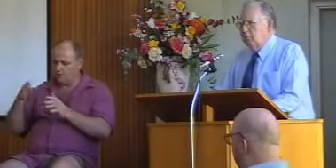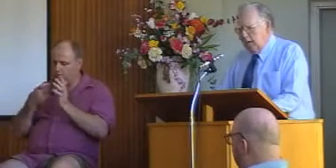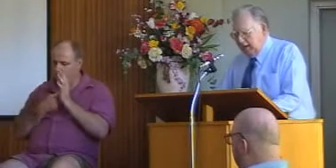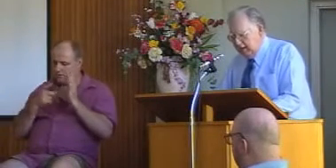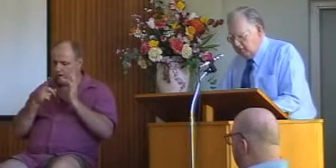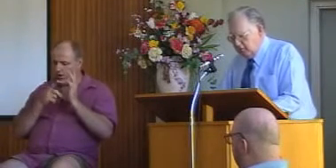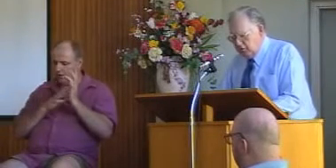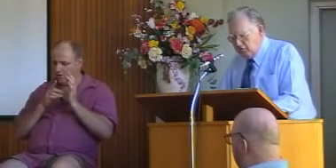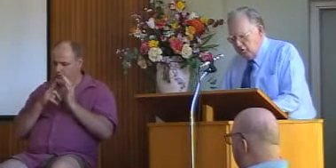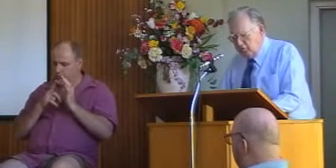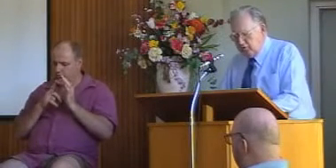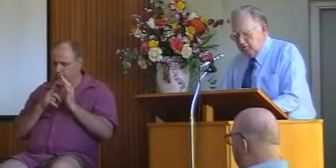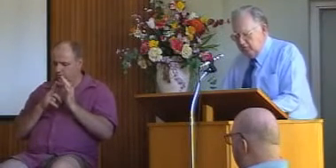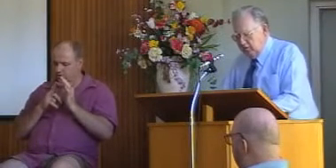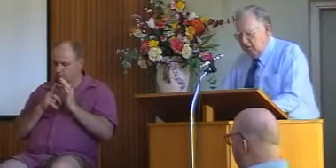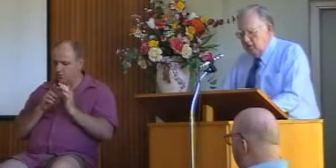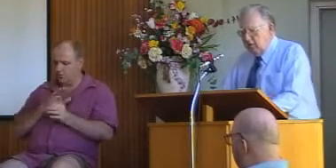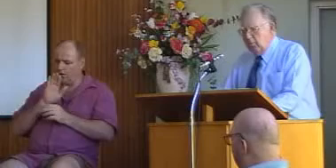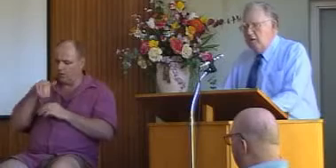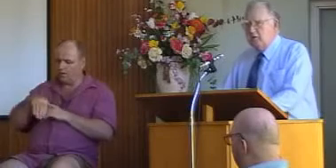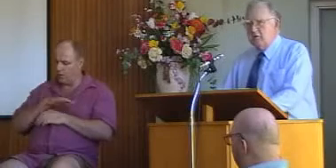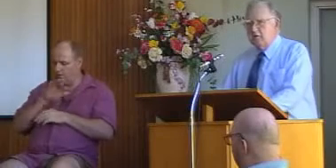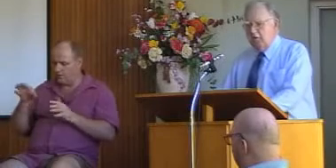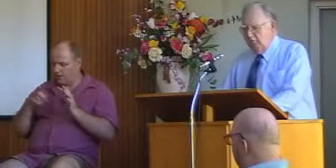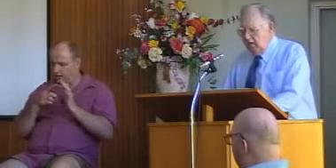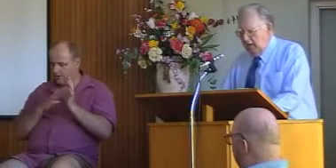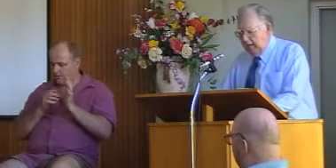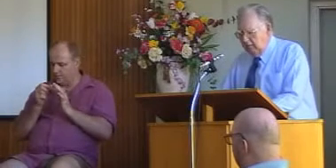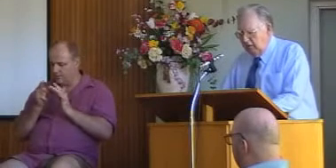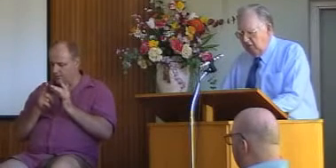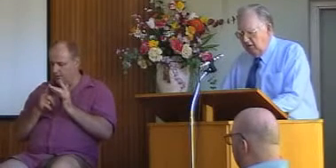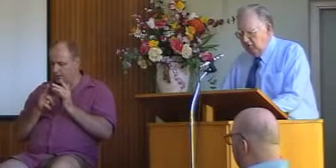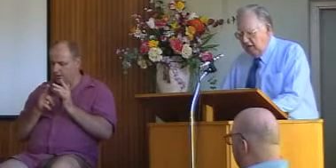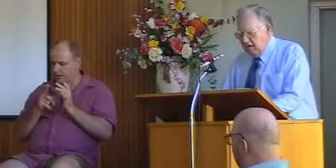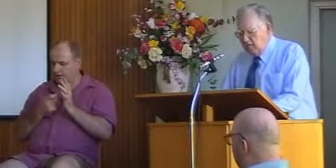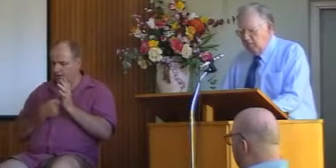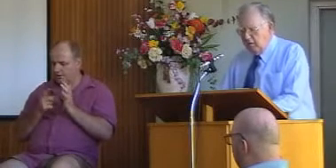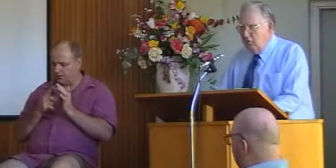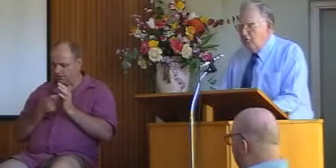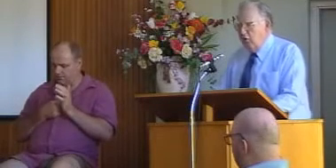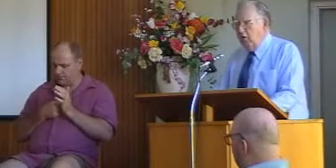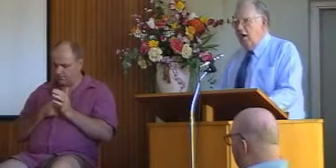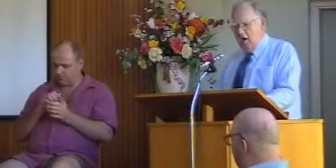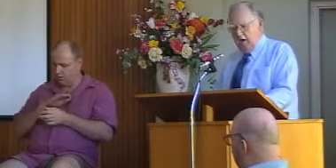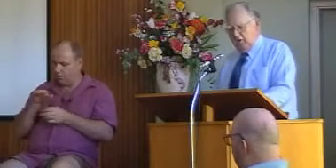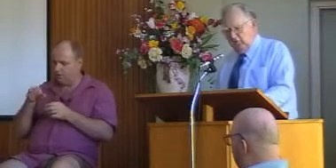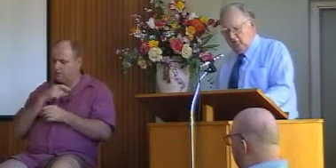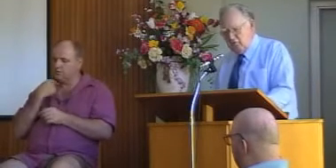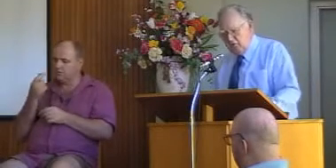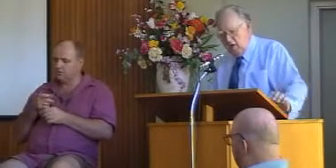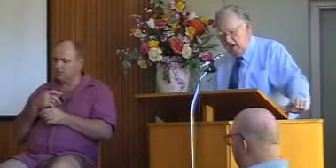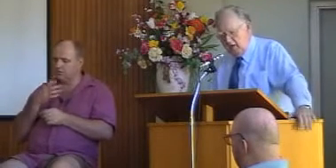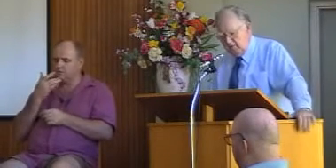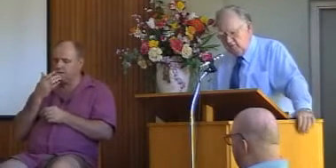shook paganism to its roots. The priests of the false faiths saw their idols